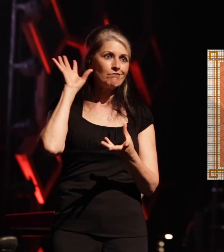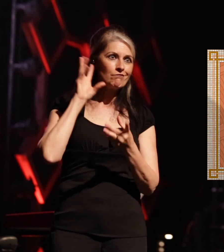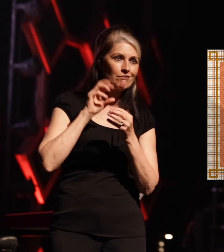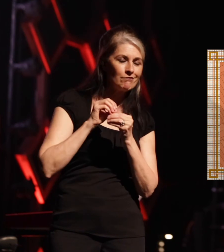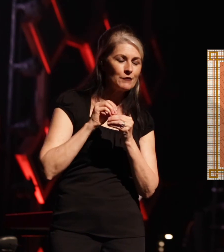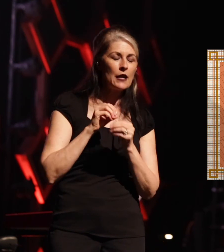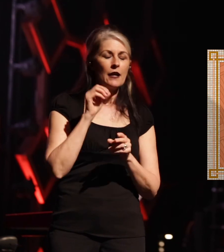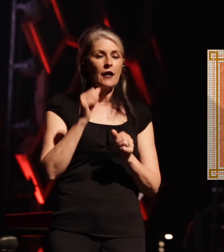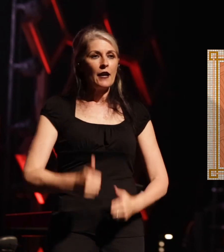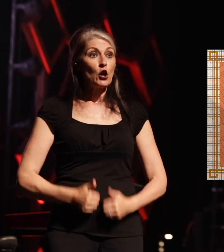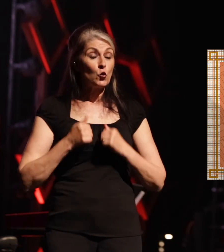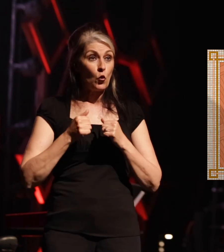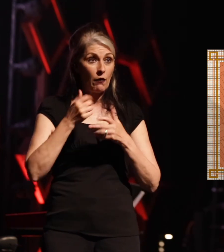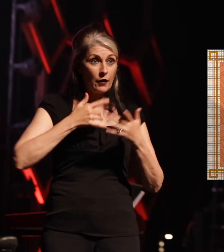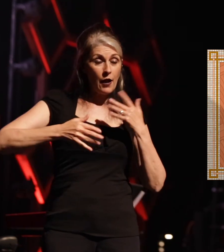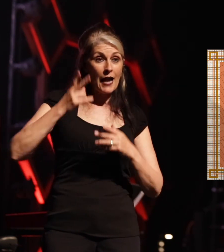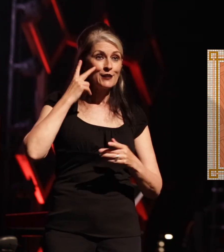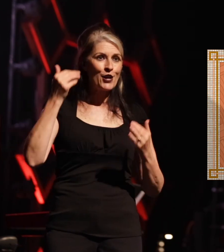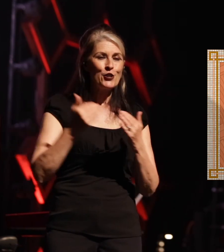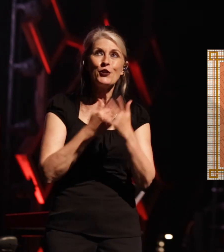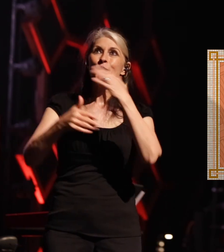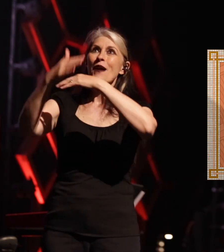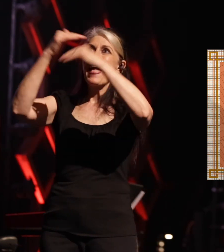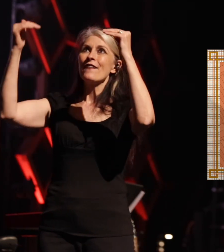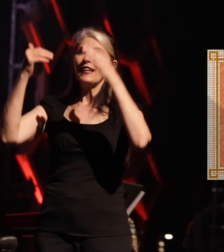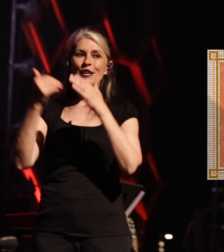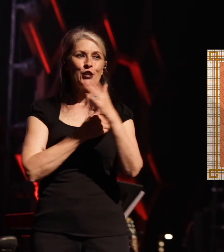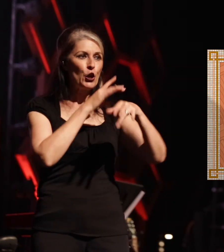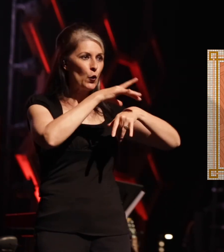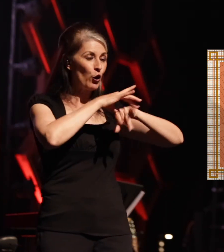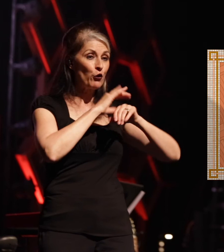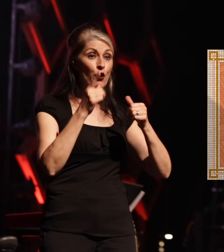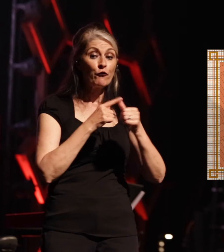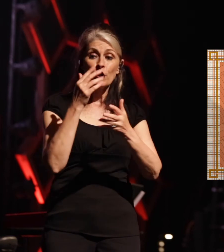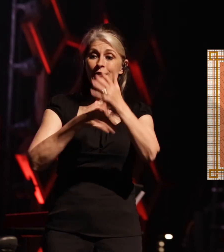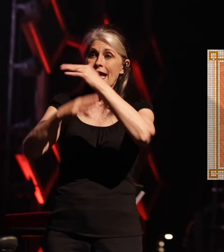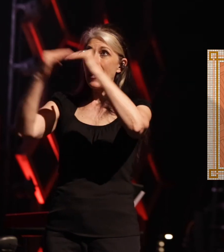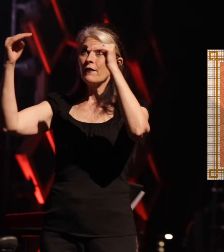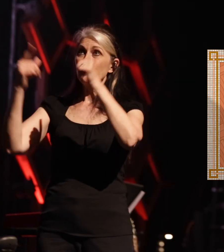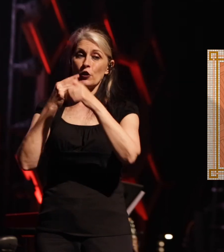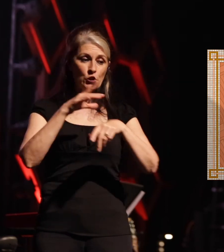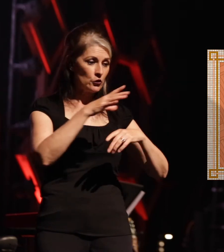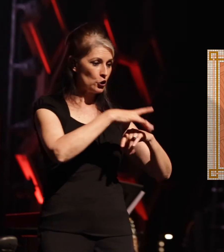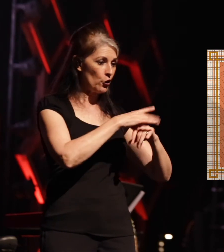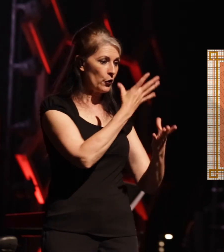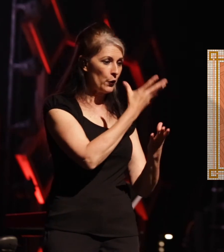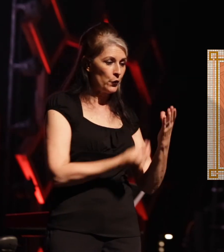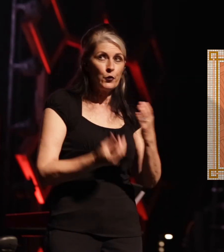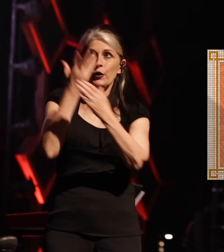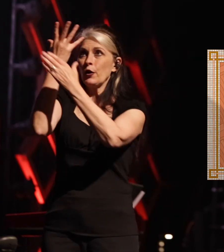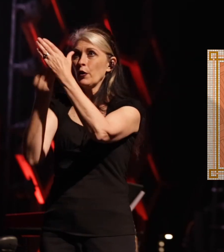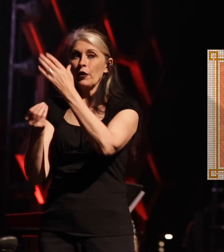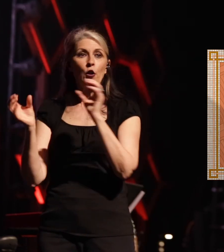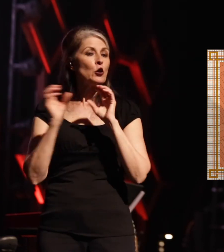heaven and a new earth. For the first heaven and the first earth had passed away, and there was no longer any sea. I